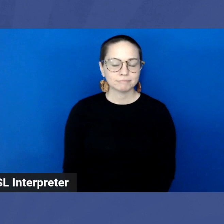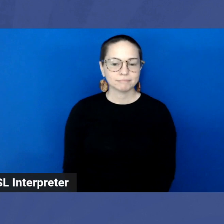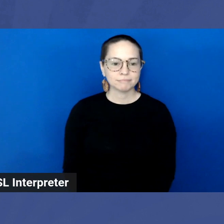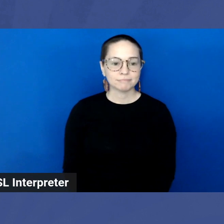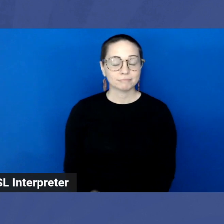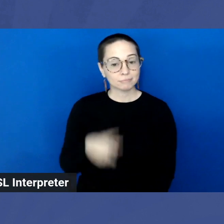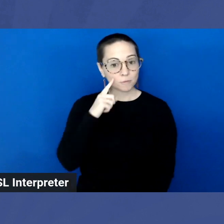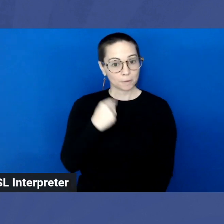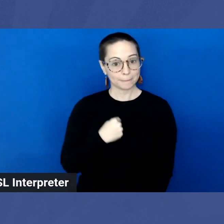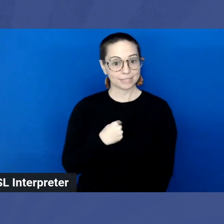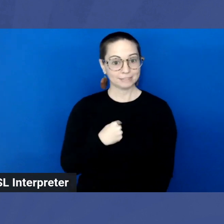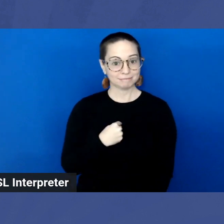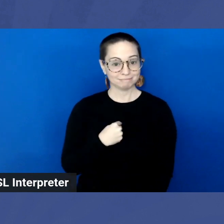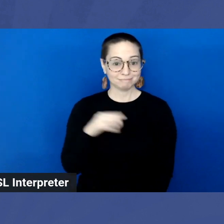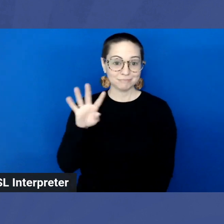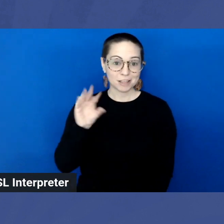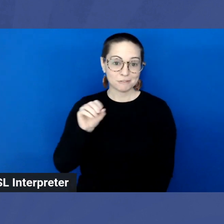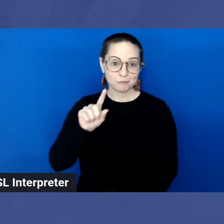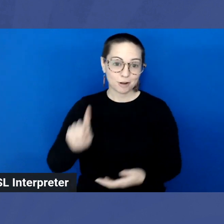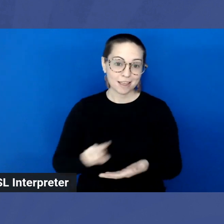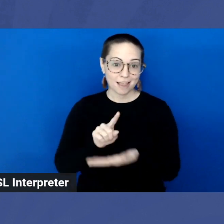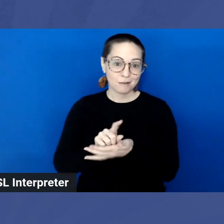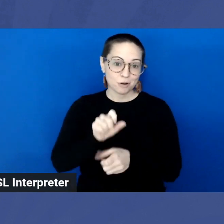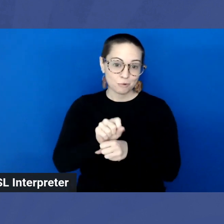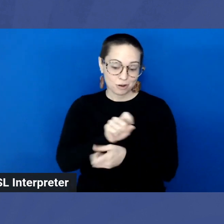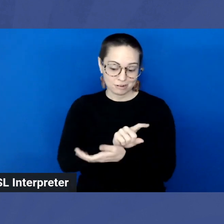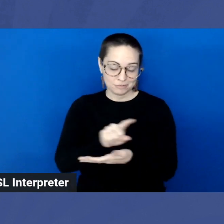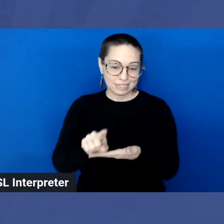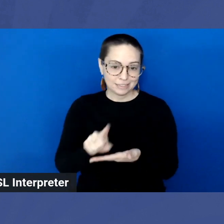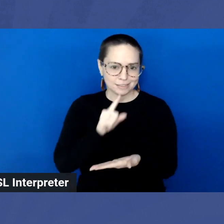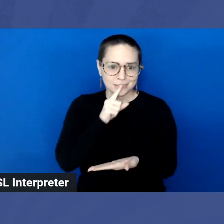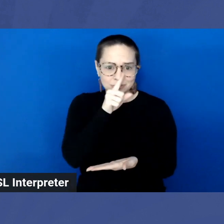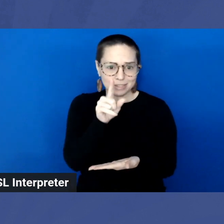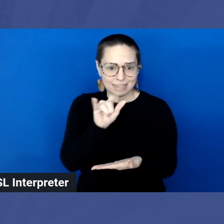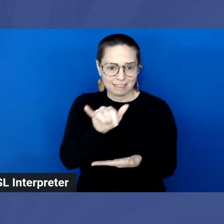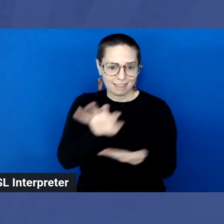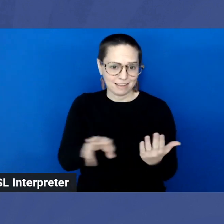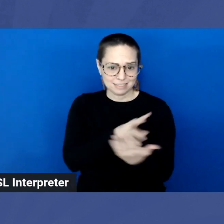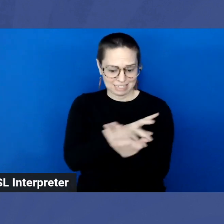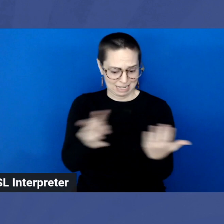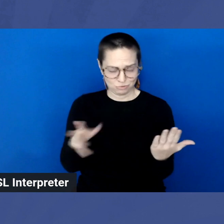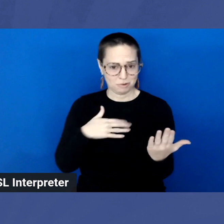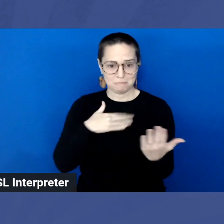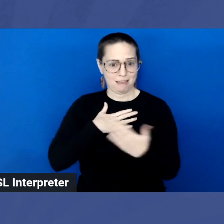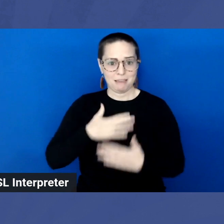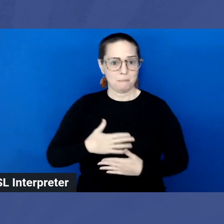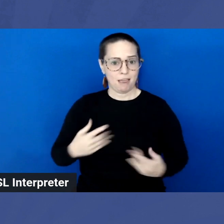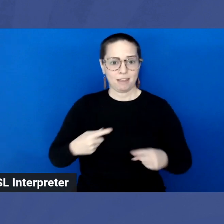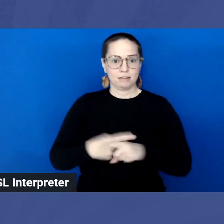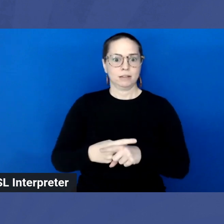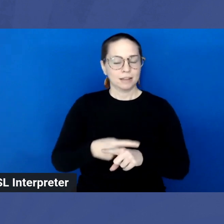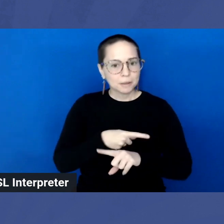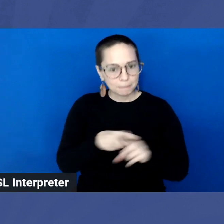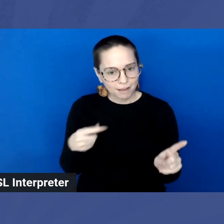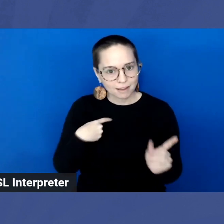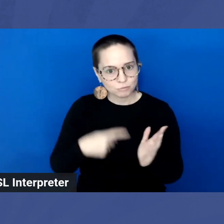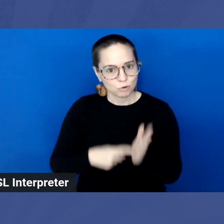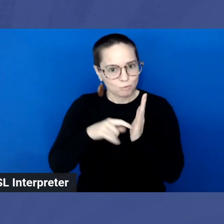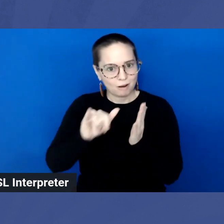For me, a 40-hour work week was not the kind of schedule that my body can handle, but is the type of pay I need to